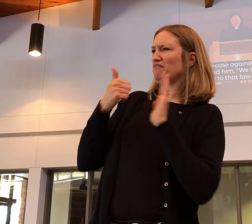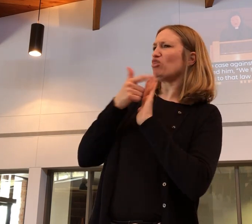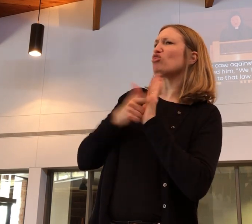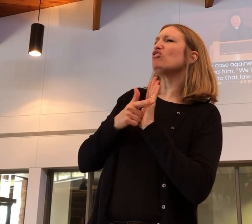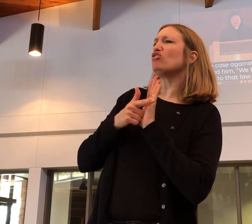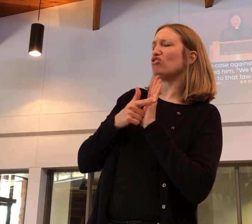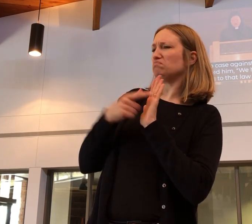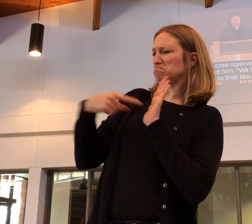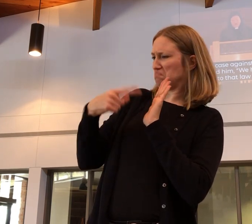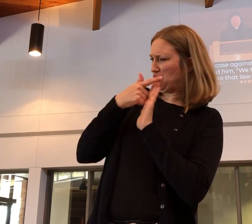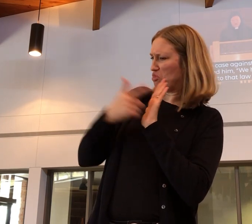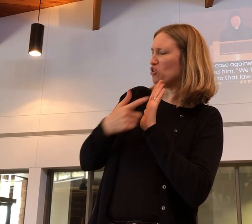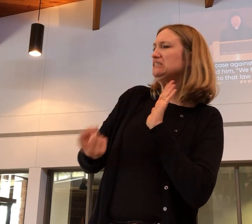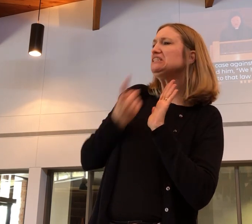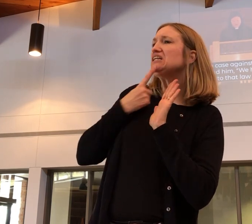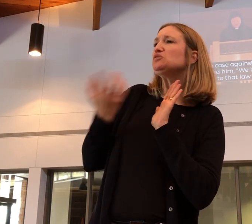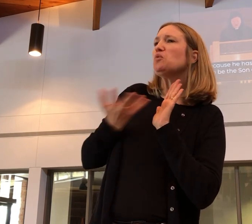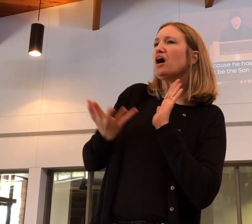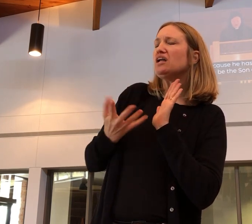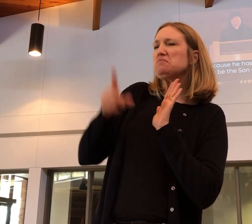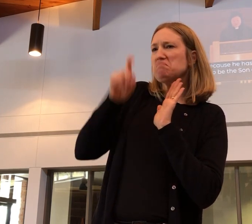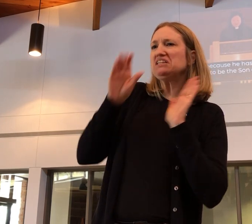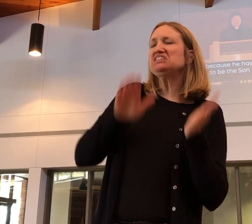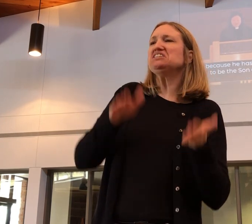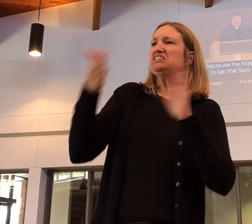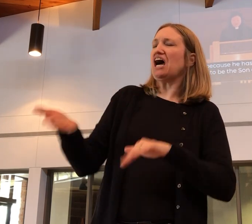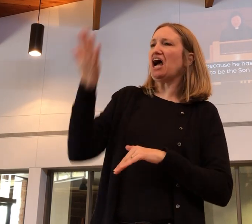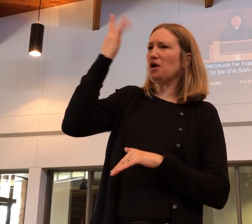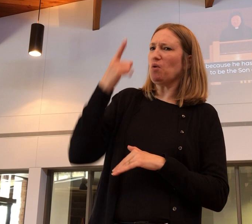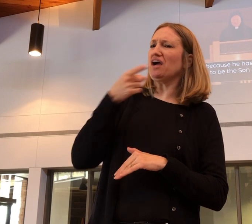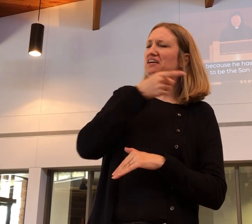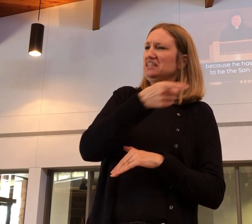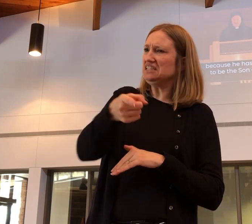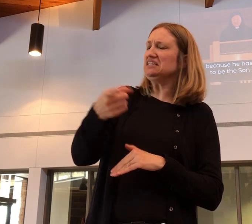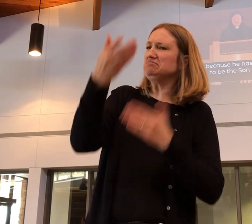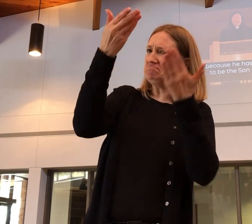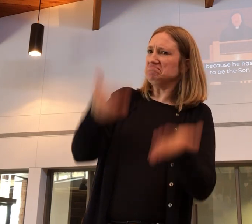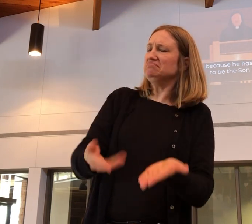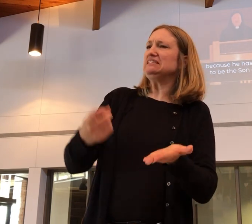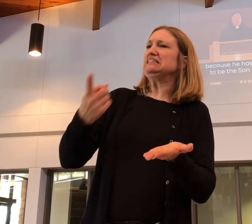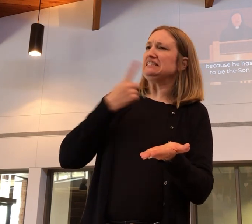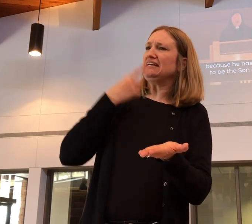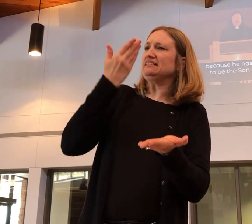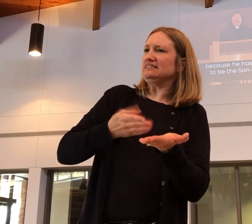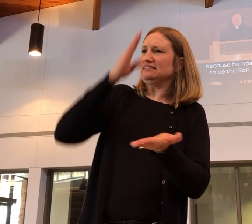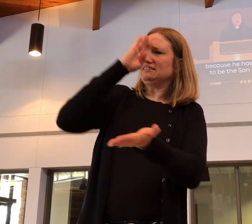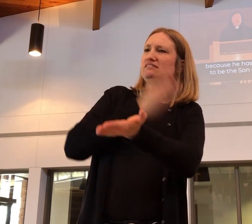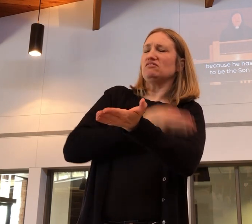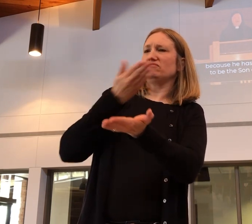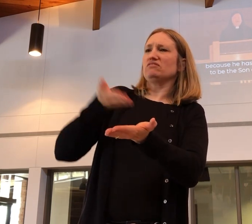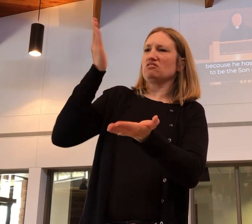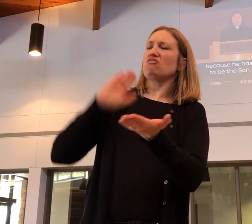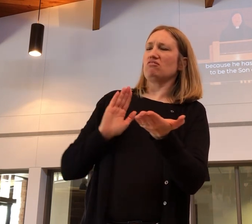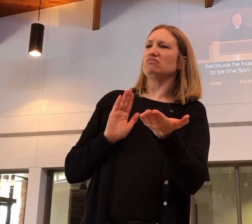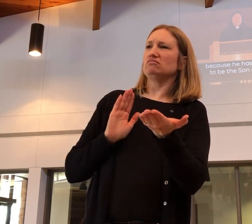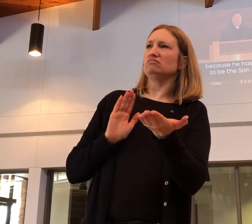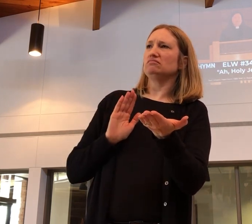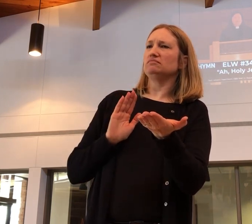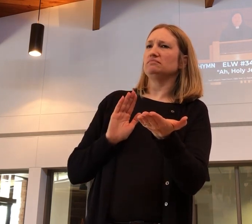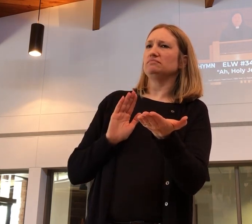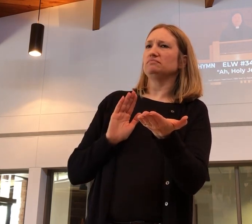and according to that law, he ought to die because he has claimed to be the Son of God."